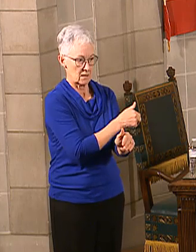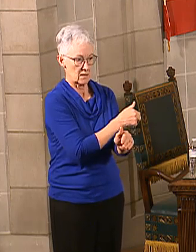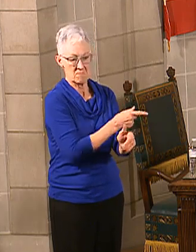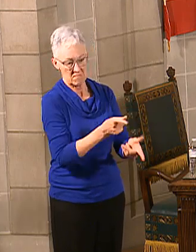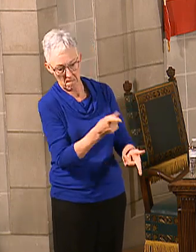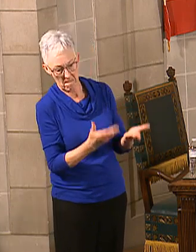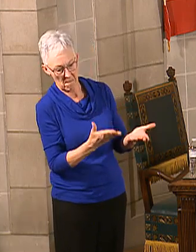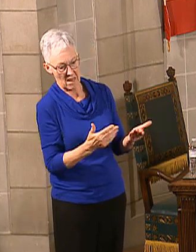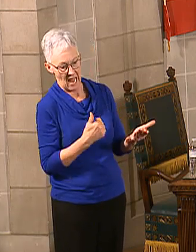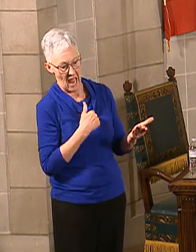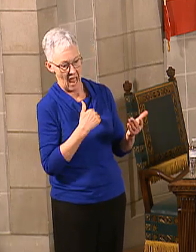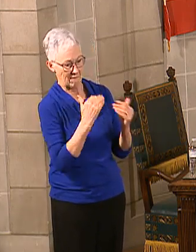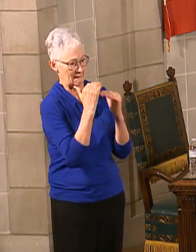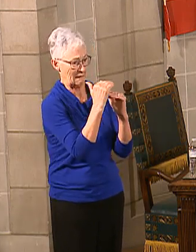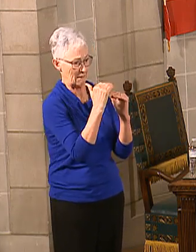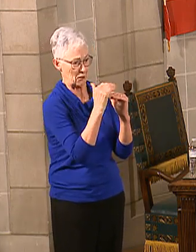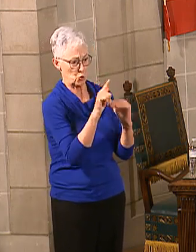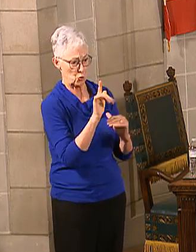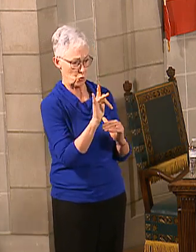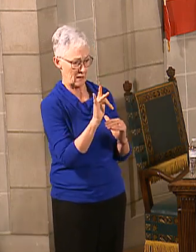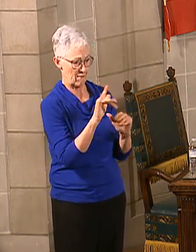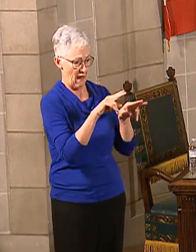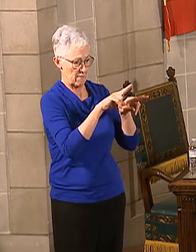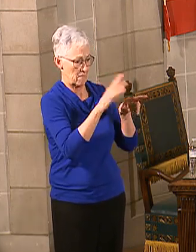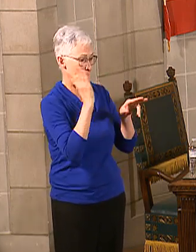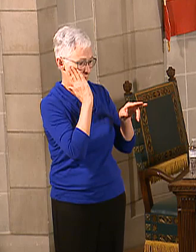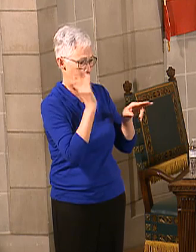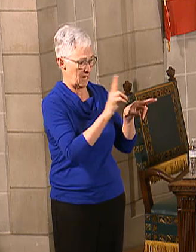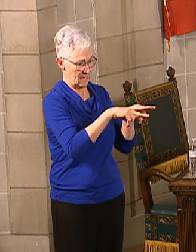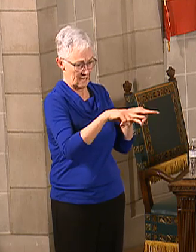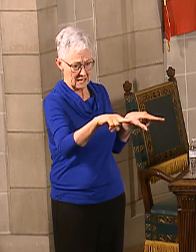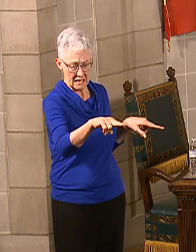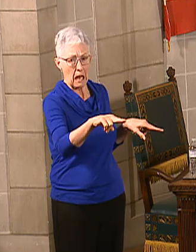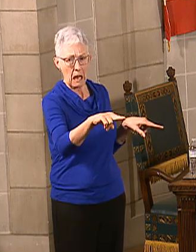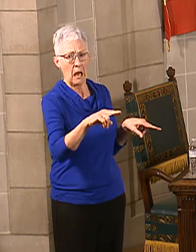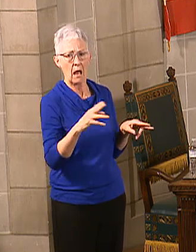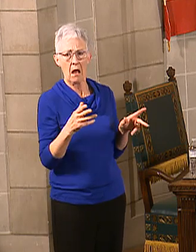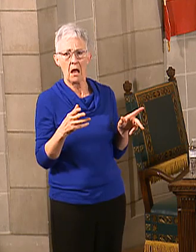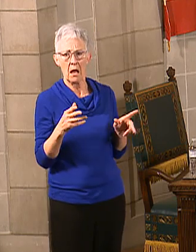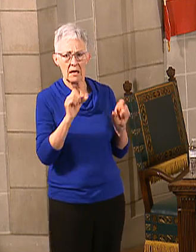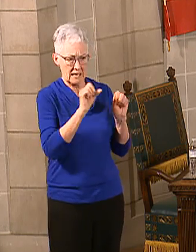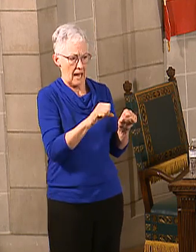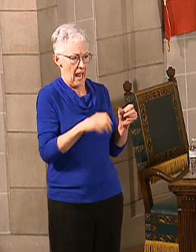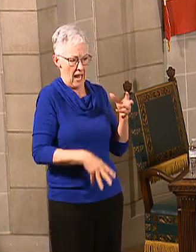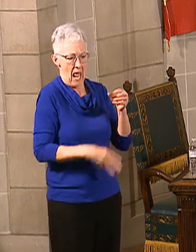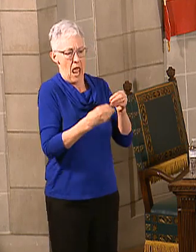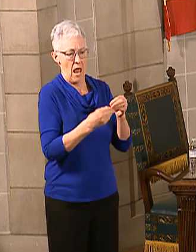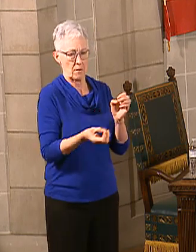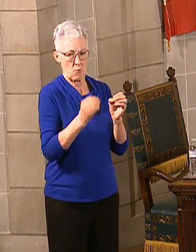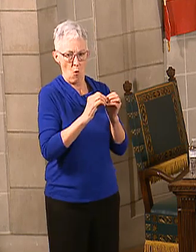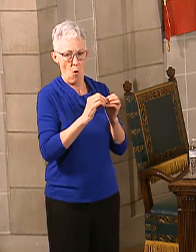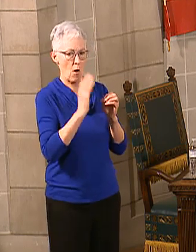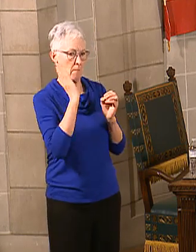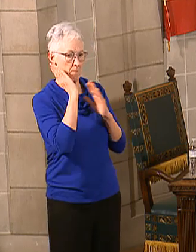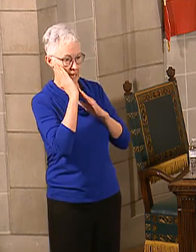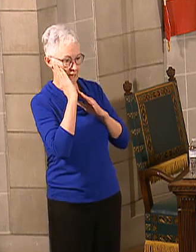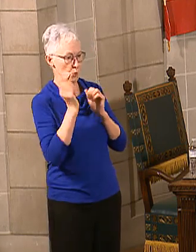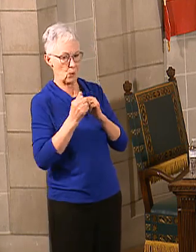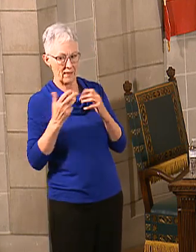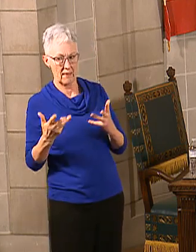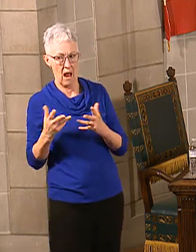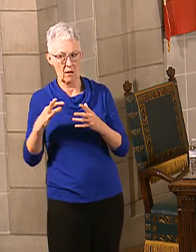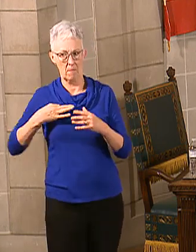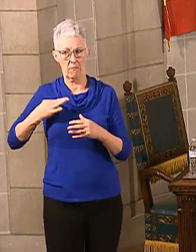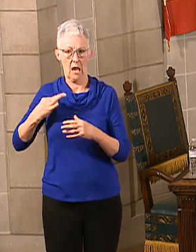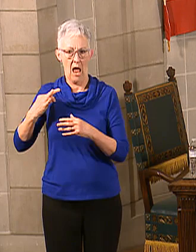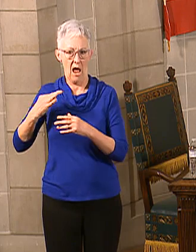beds so they can expand beyond that. It limited some of the time restrictions they were under and how long they were caring for patients and so forth. That will help expand